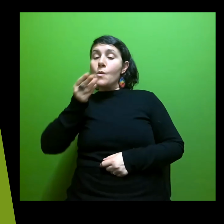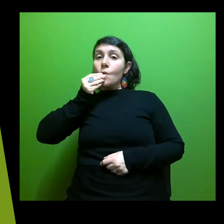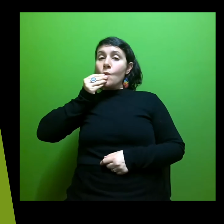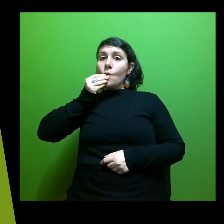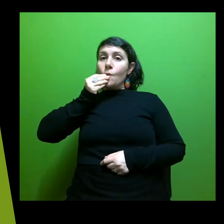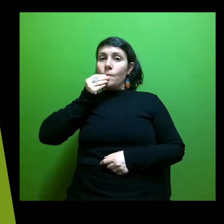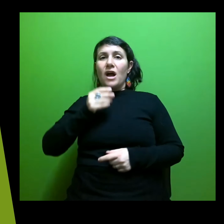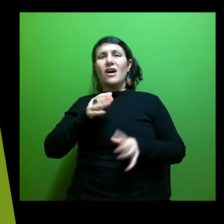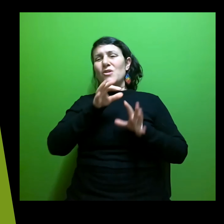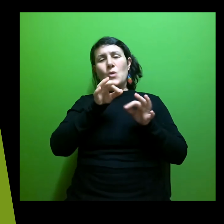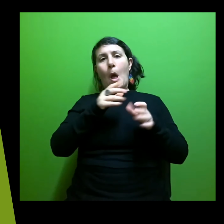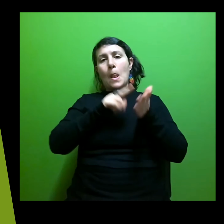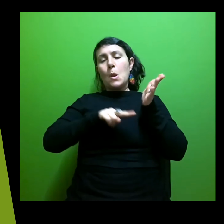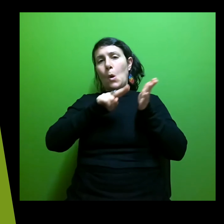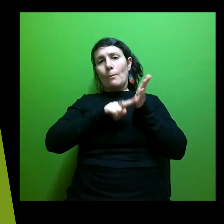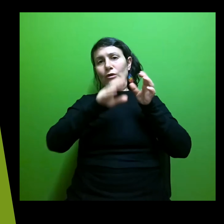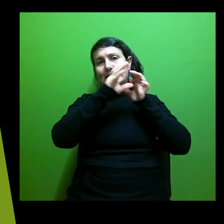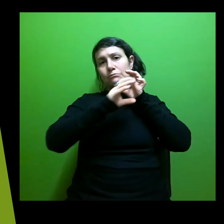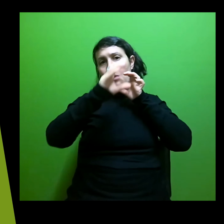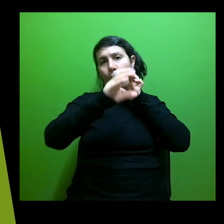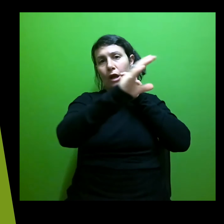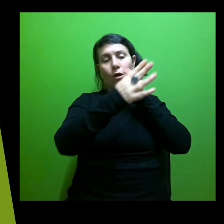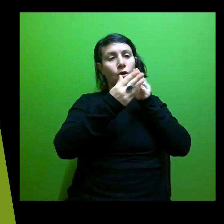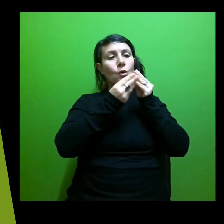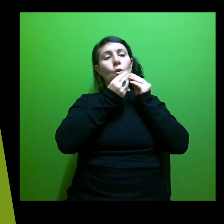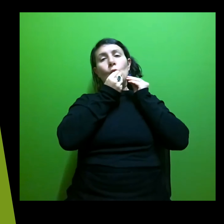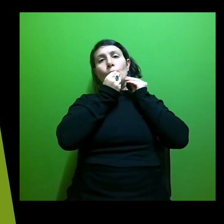during conventional smoking.